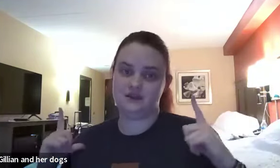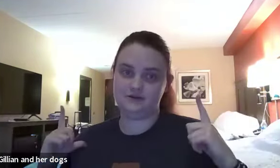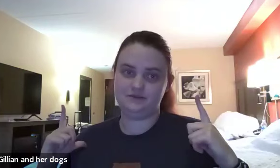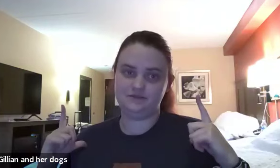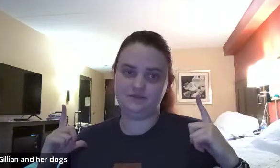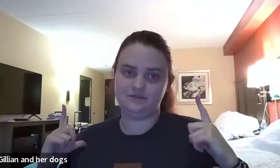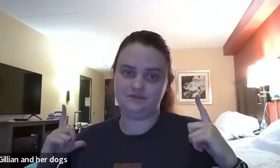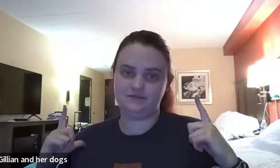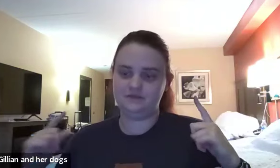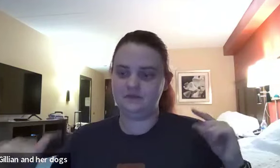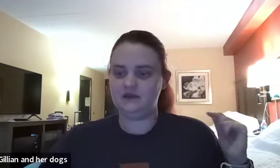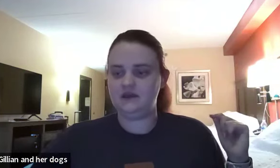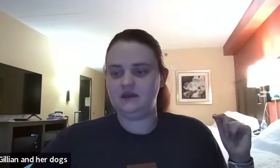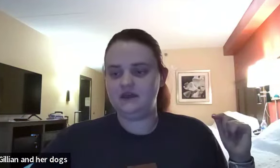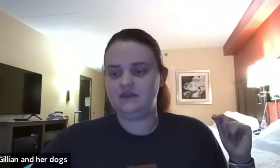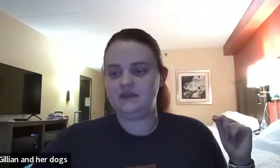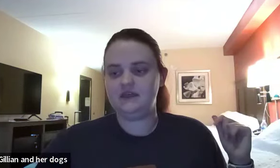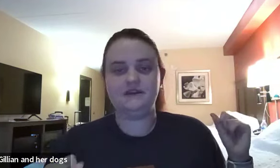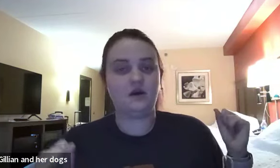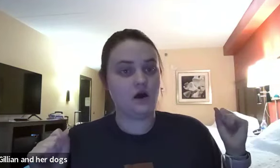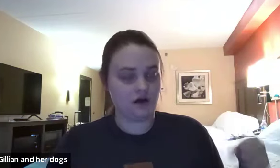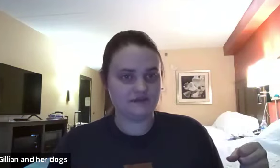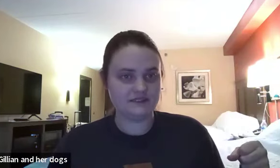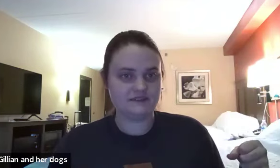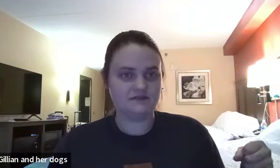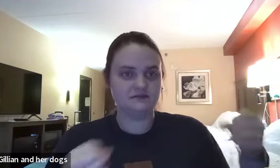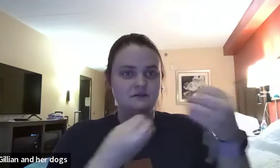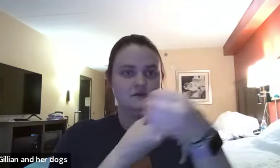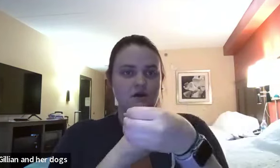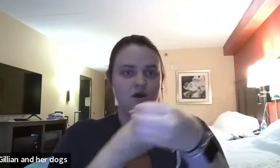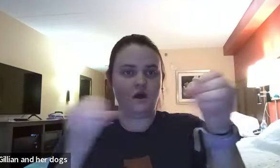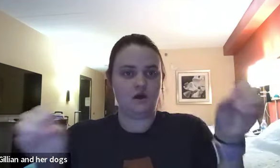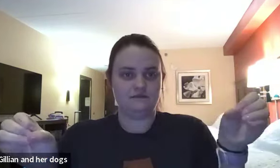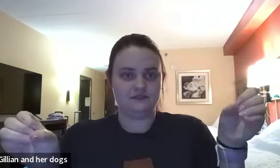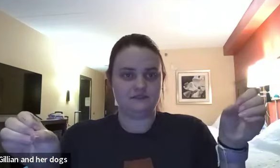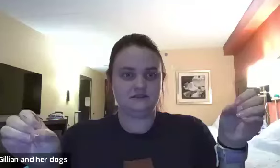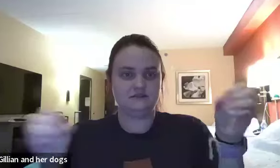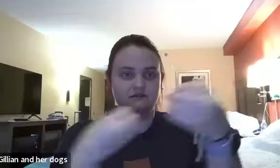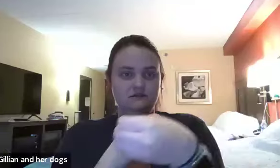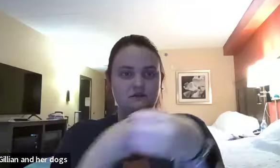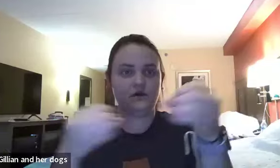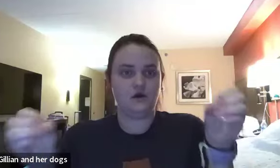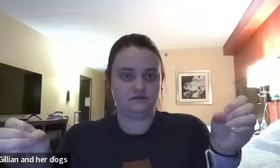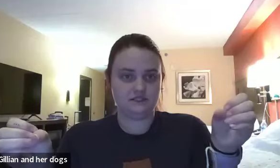retired. And then office, office,